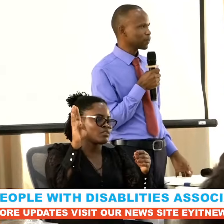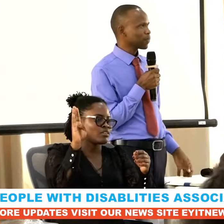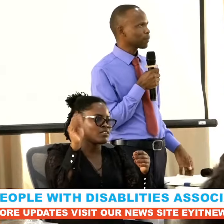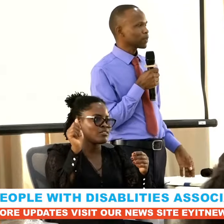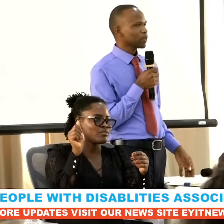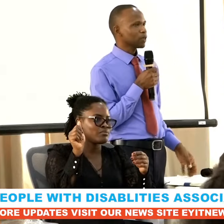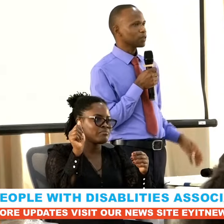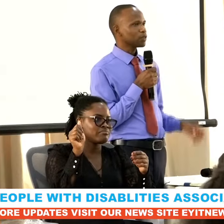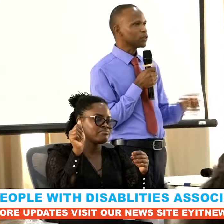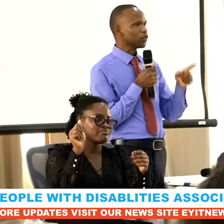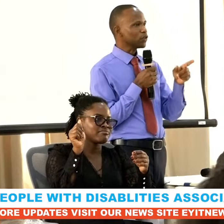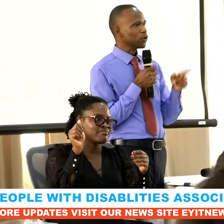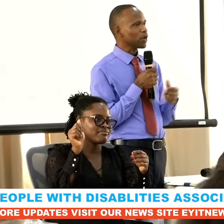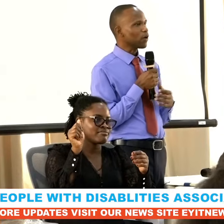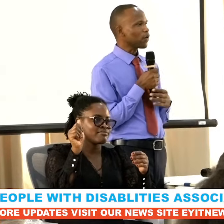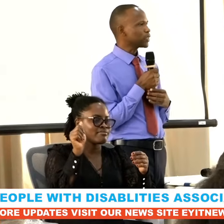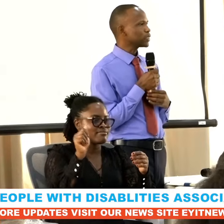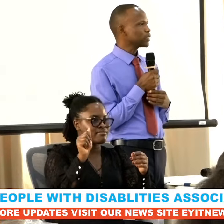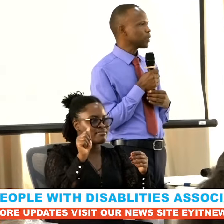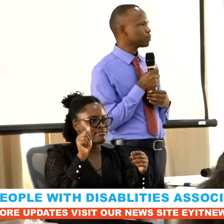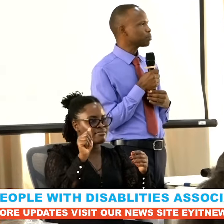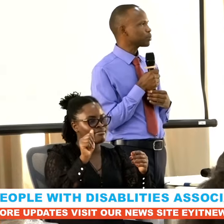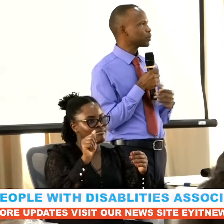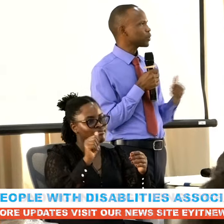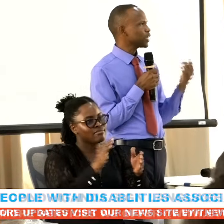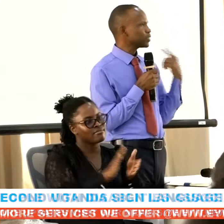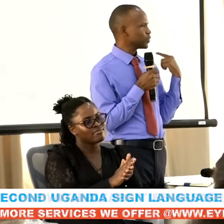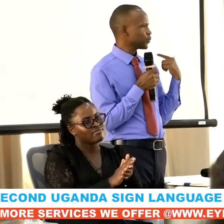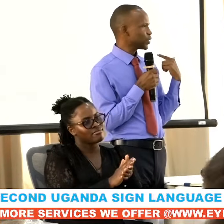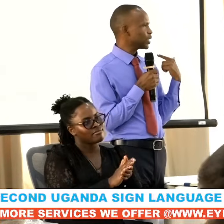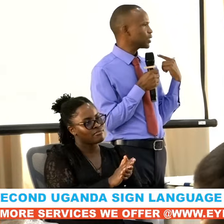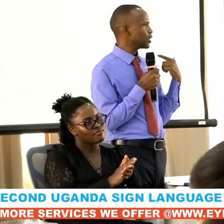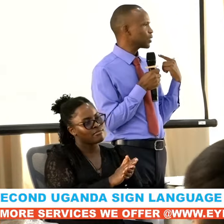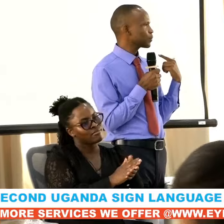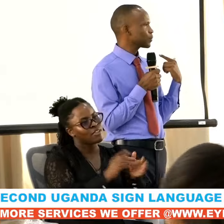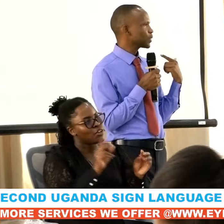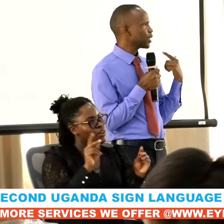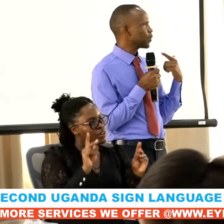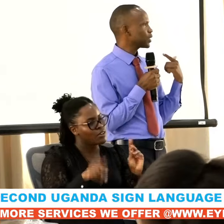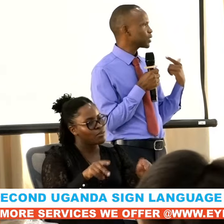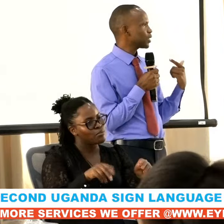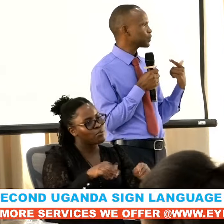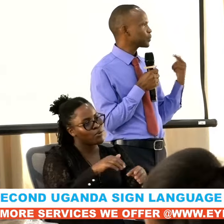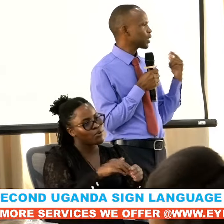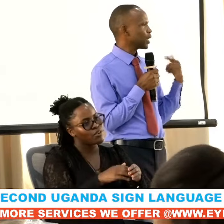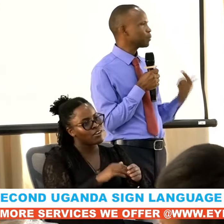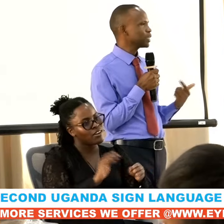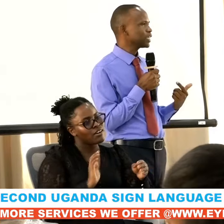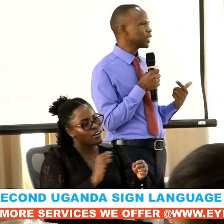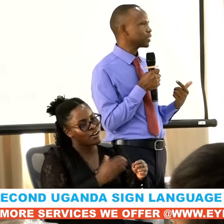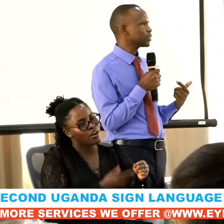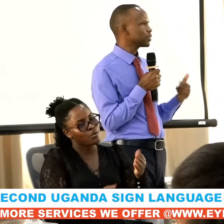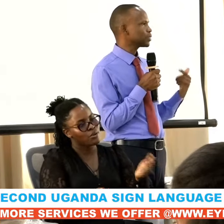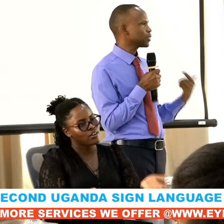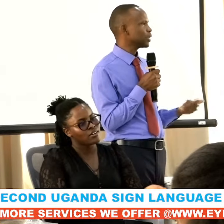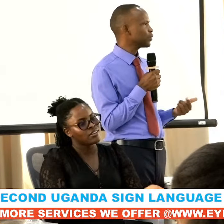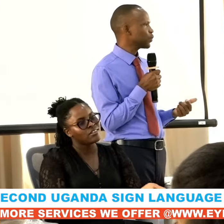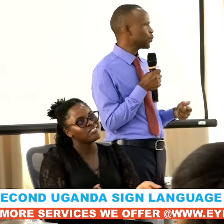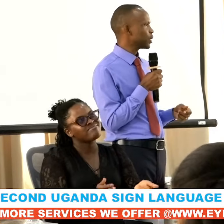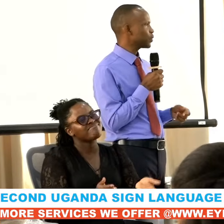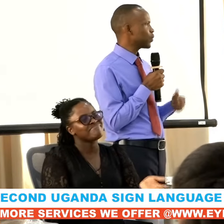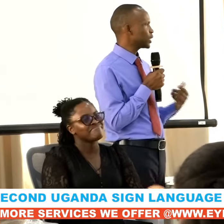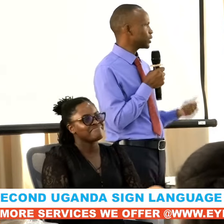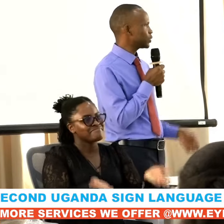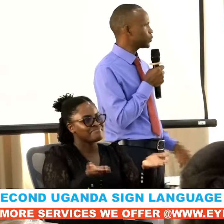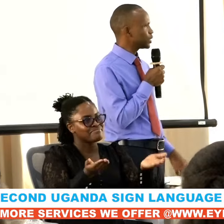swift. Those of you on our WhatsApp, last Friday, there was a pregnant deaf